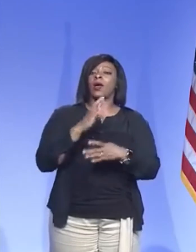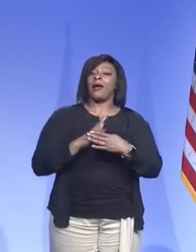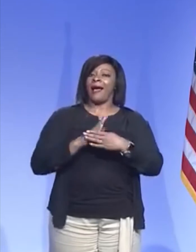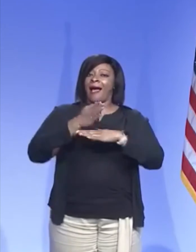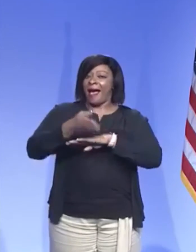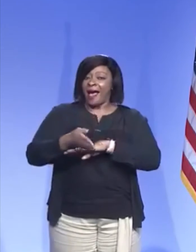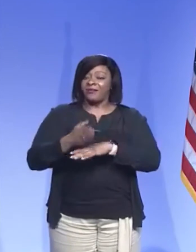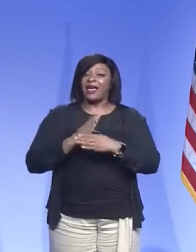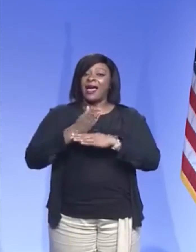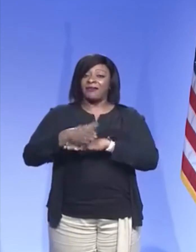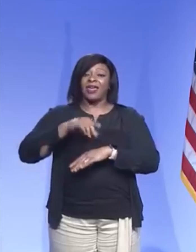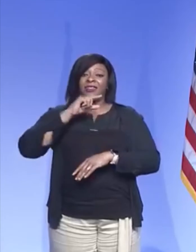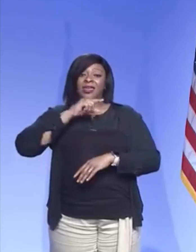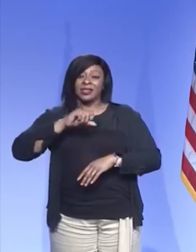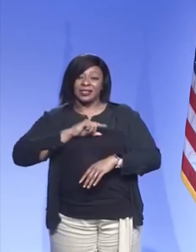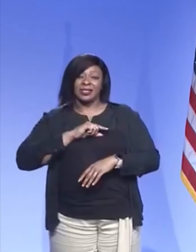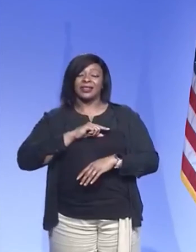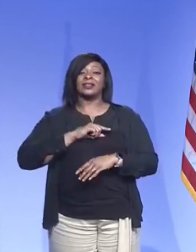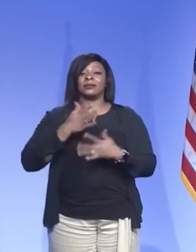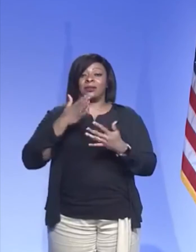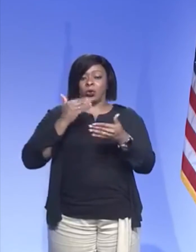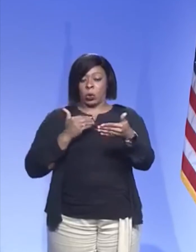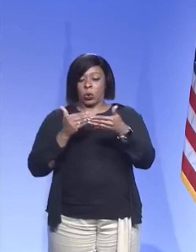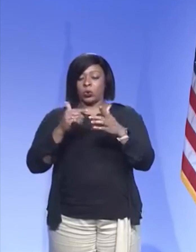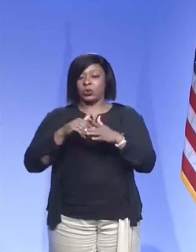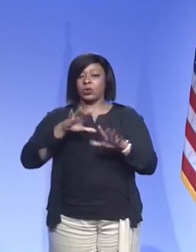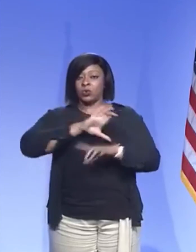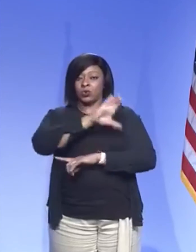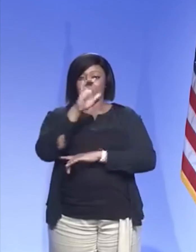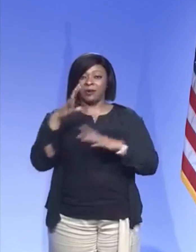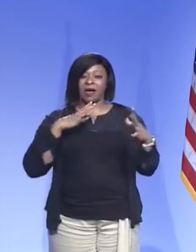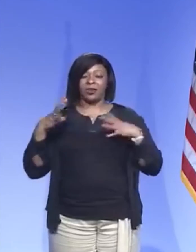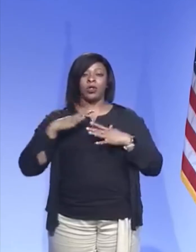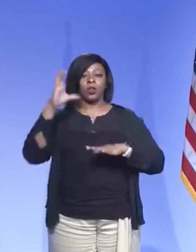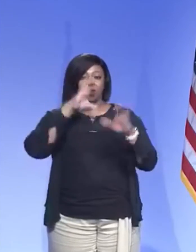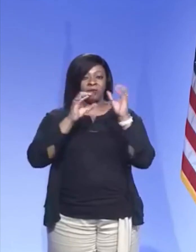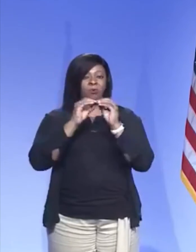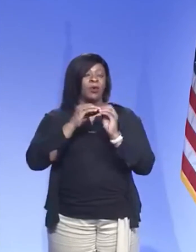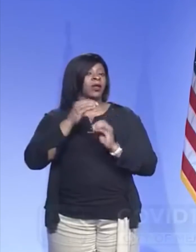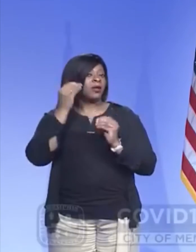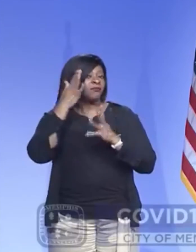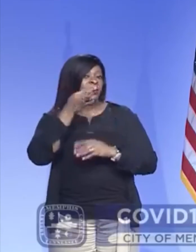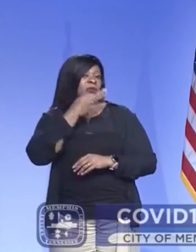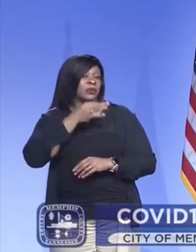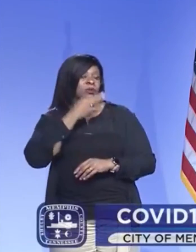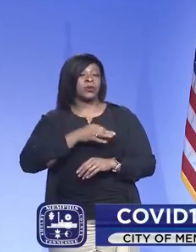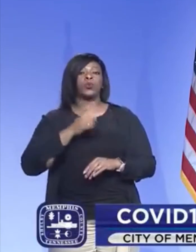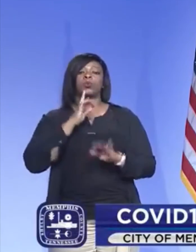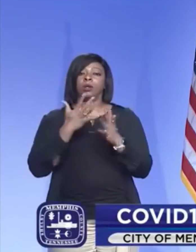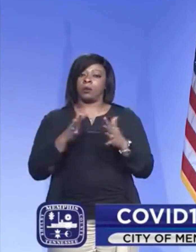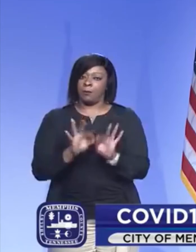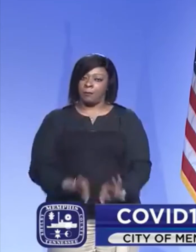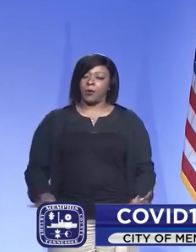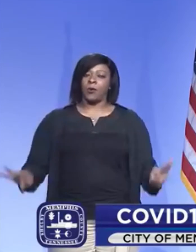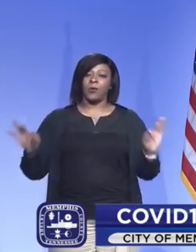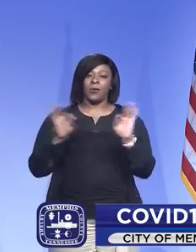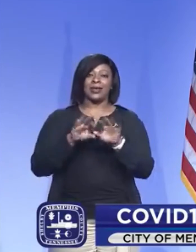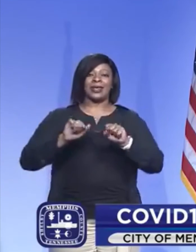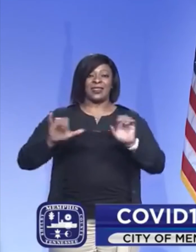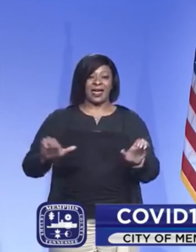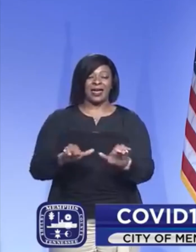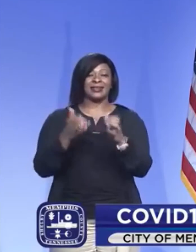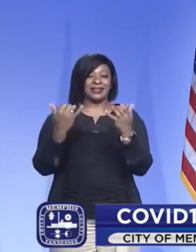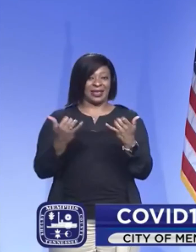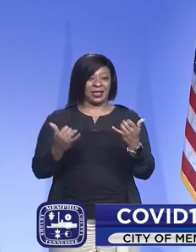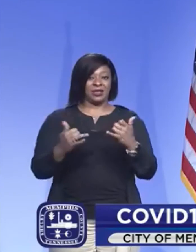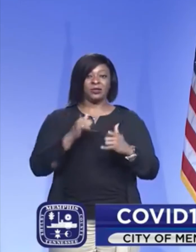even after the Thanksgiving and moving into the Christmas holidays, and look for more information coming from us. It's incredibly important that we take these actions now so that